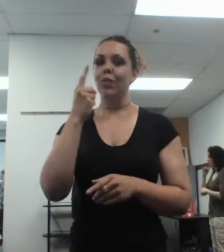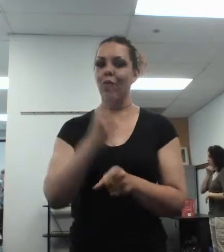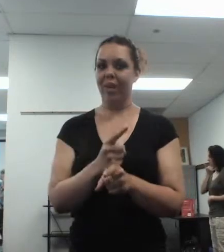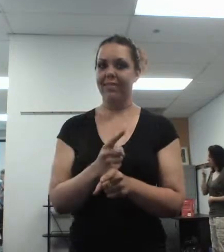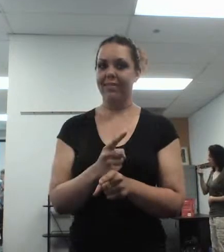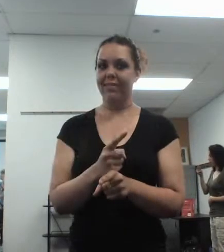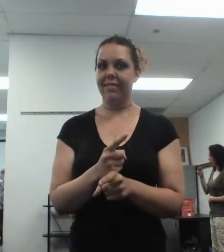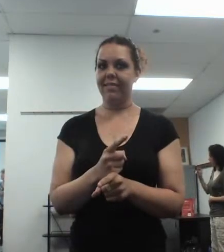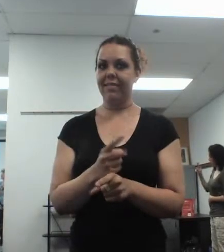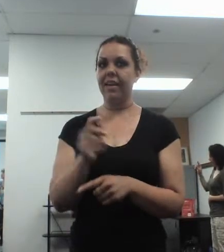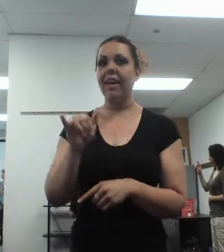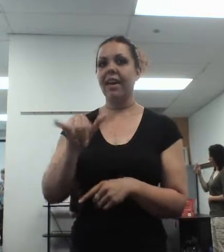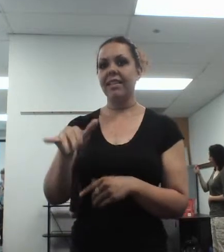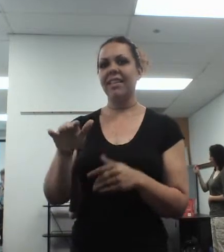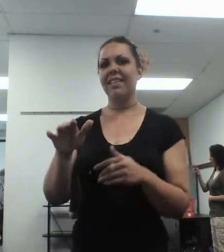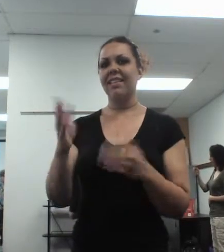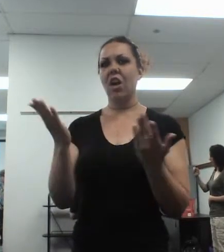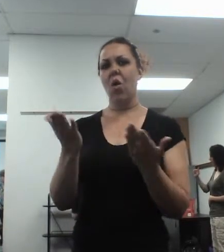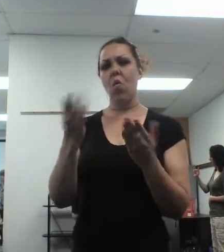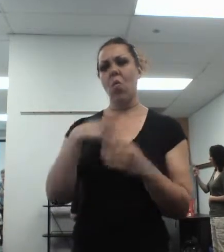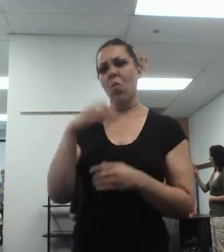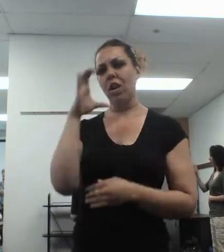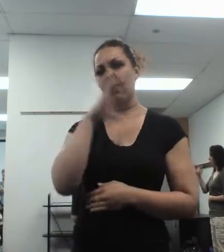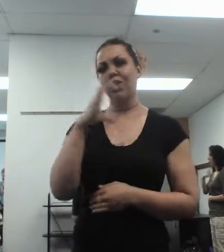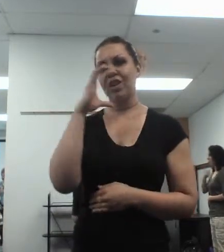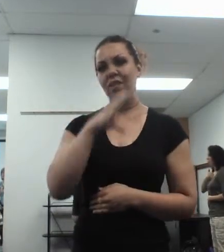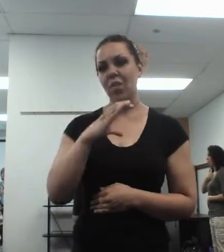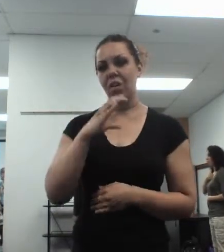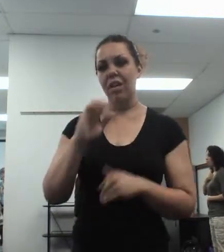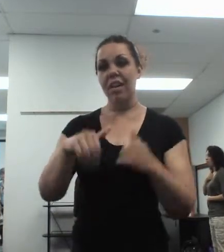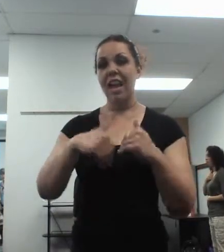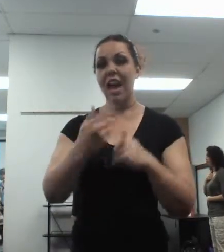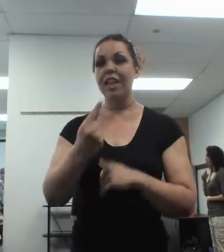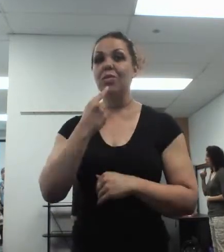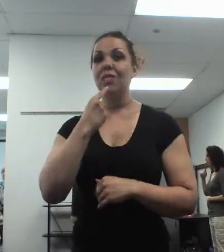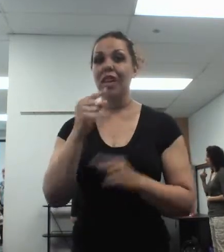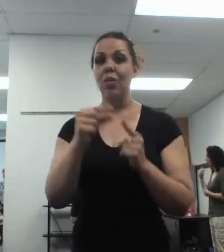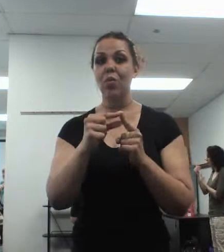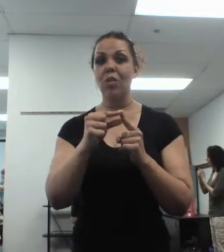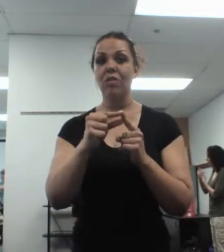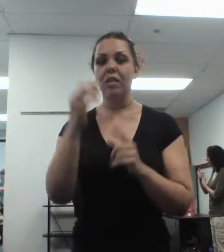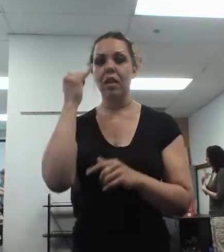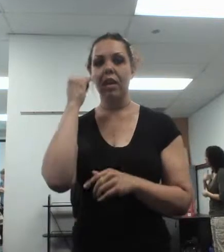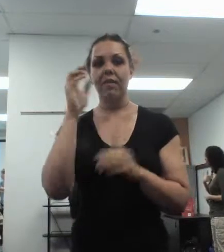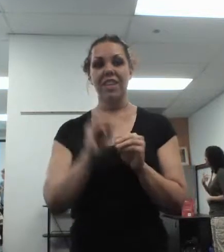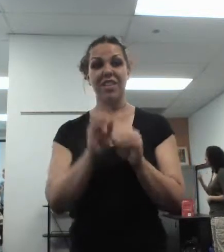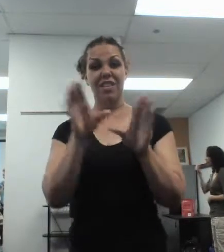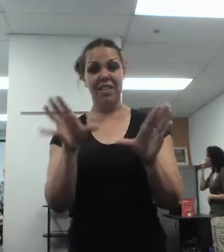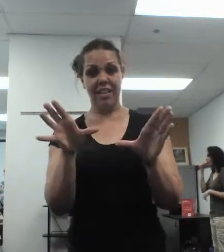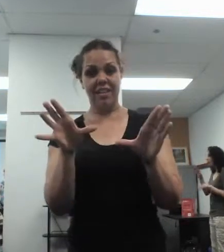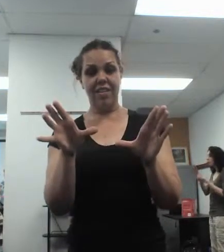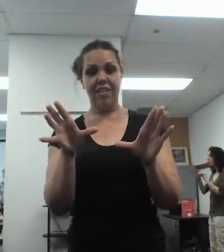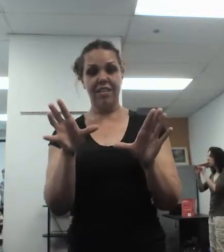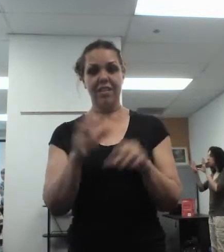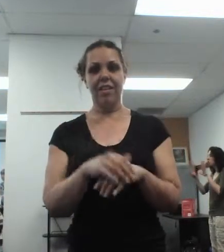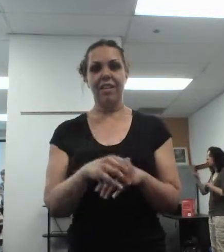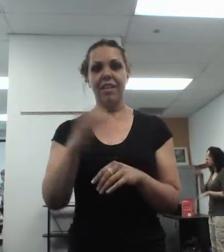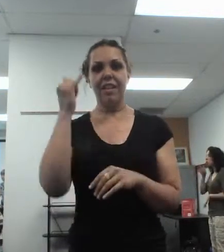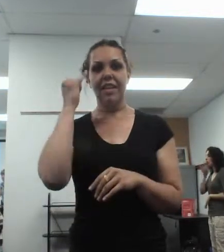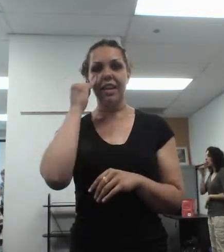that I'm listening to. How you're pronouncing words, if they're clear, if the words are running together, you're dropping the line at the